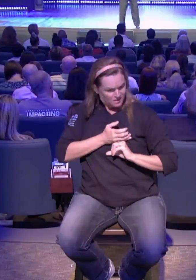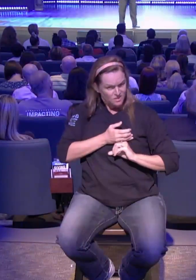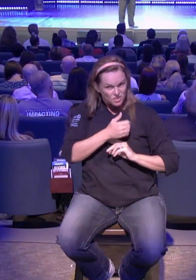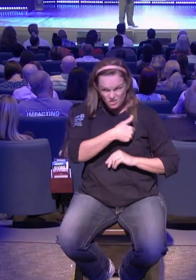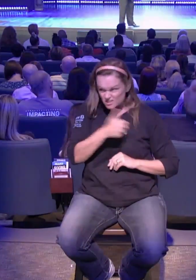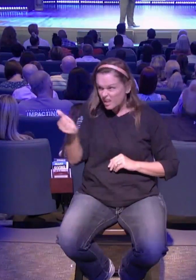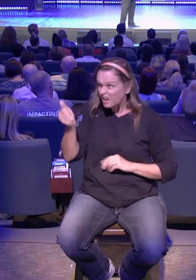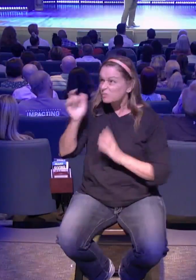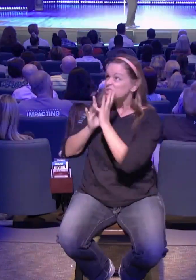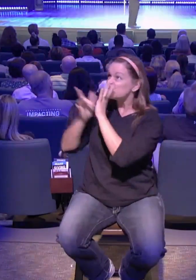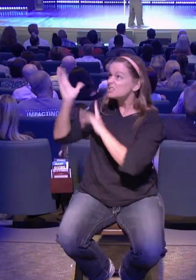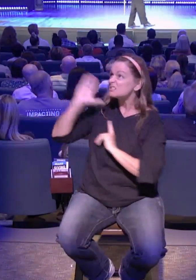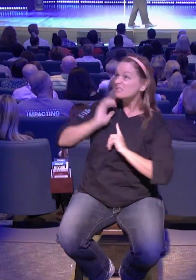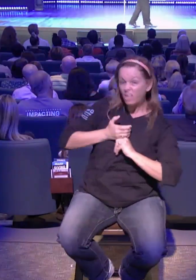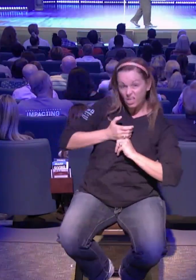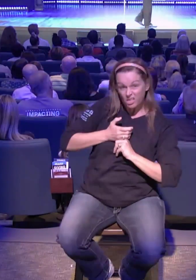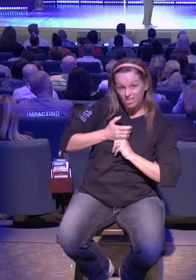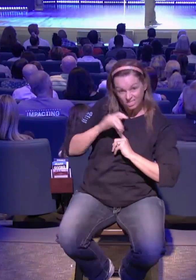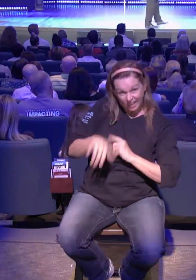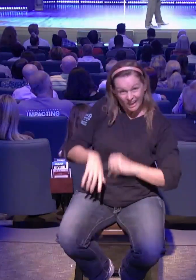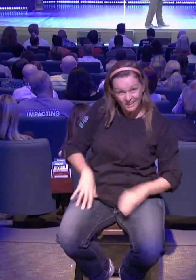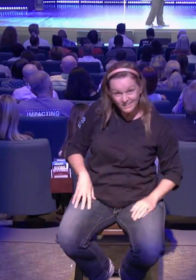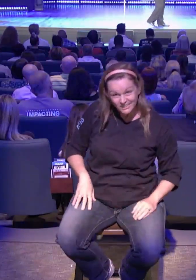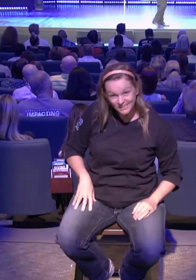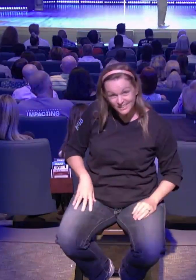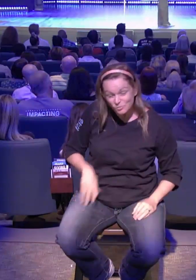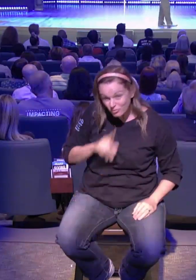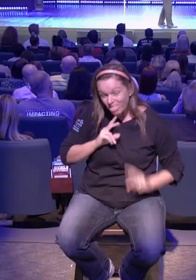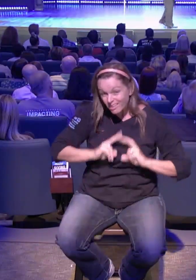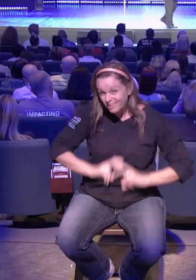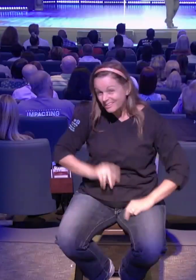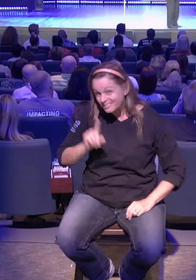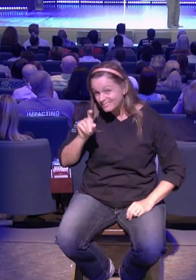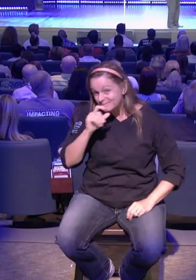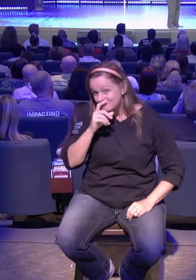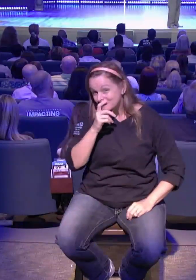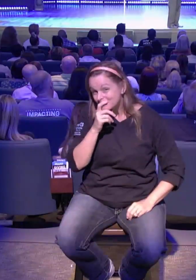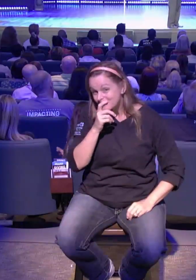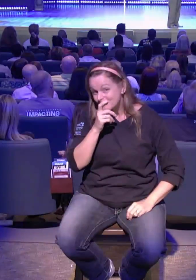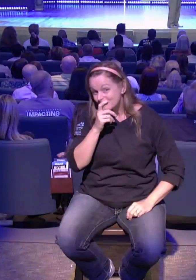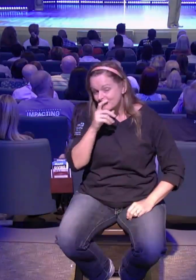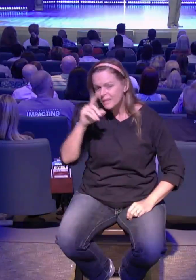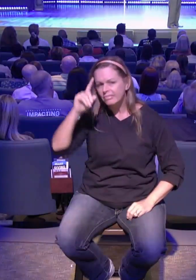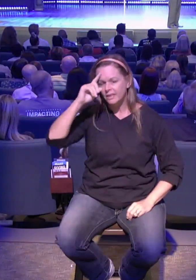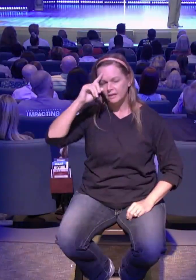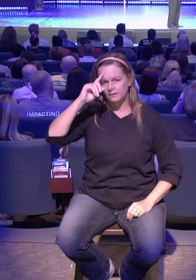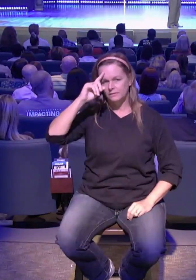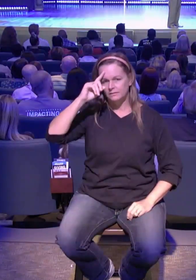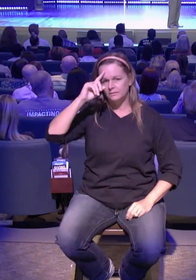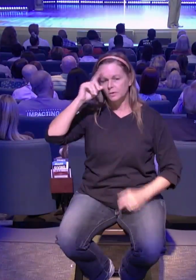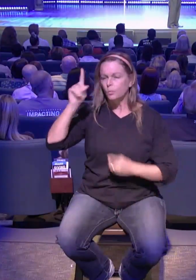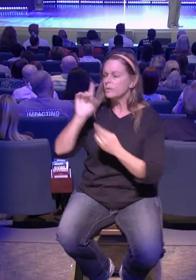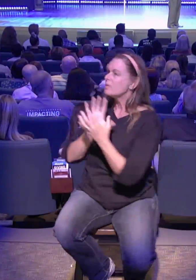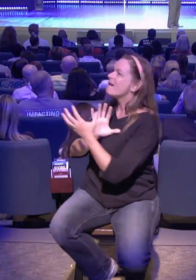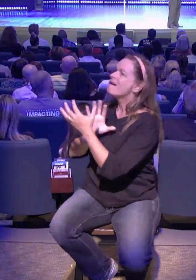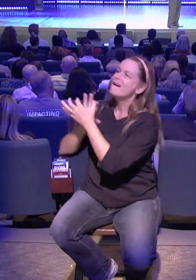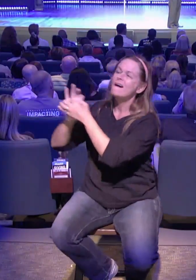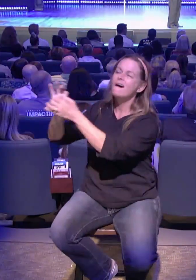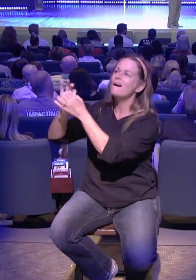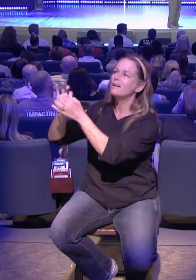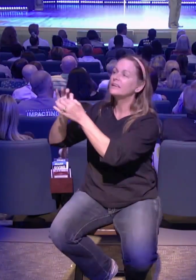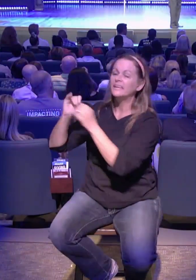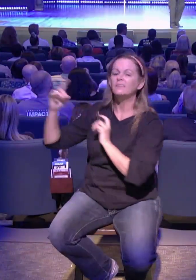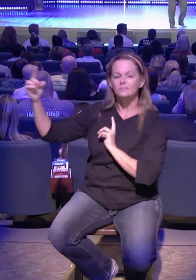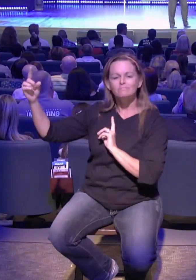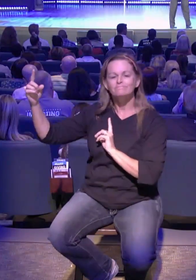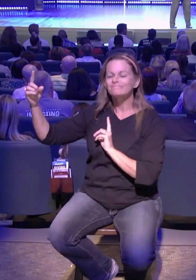when we get ourselves close to Christ, the compassion of Christ transforms us.